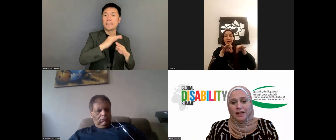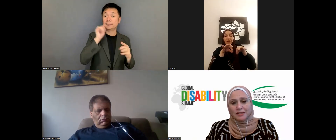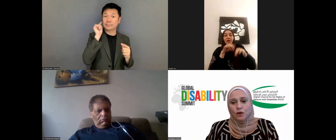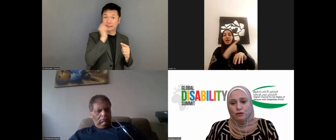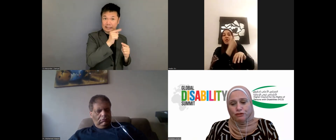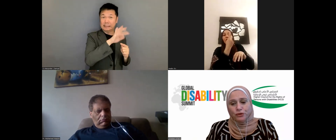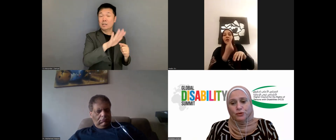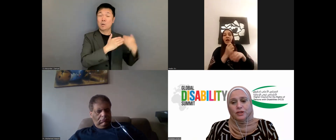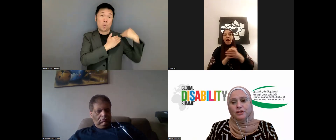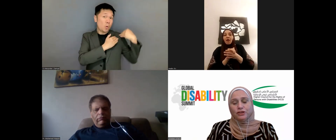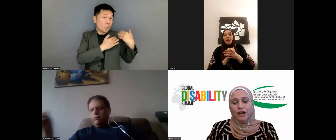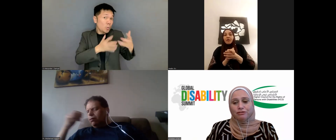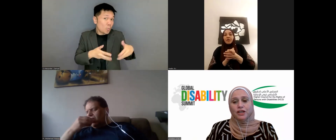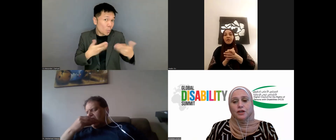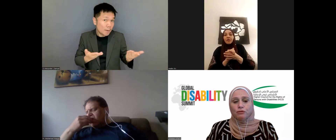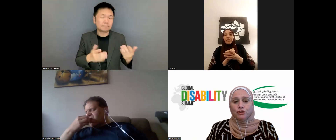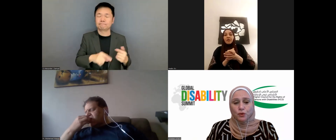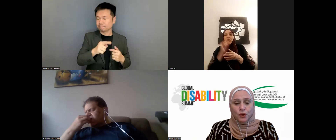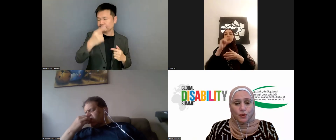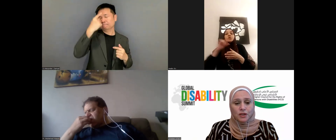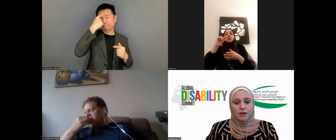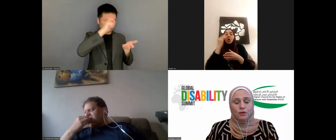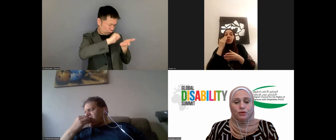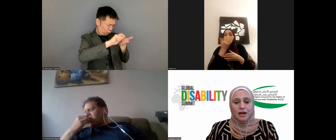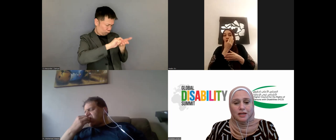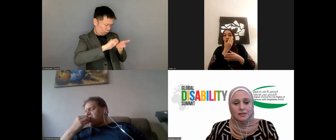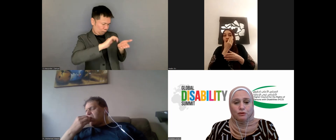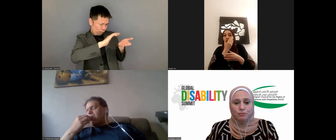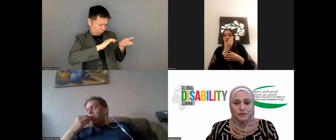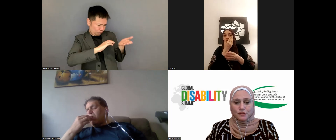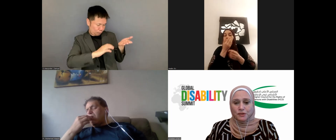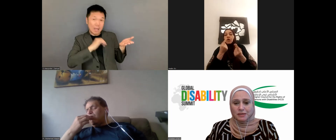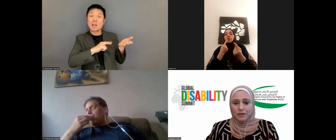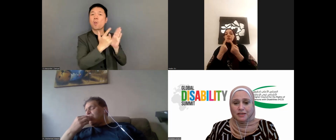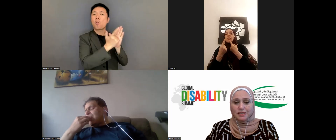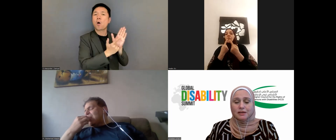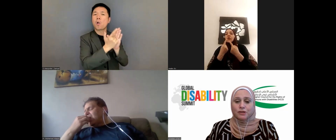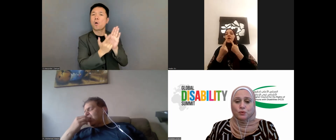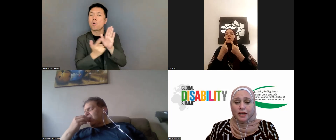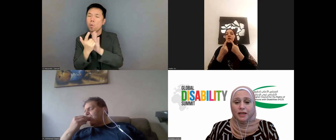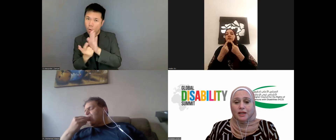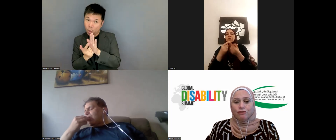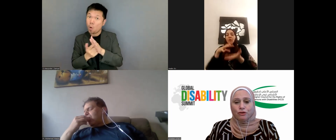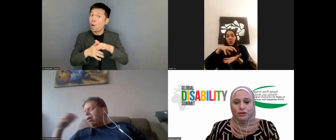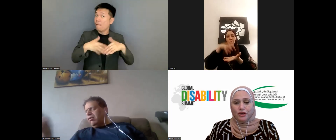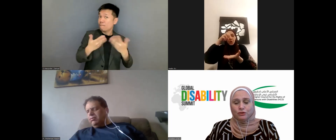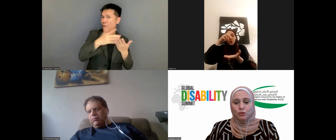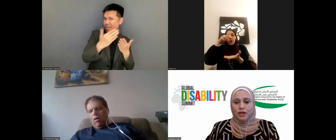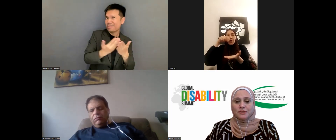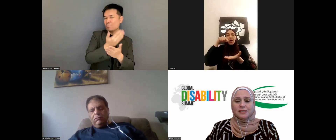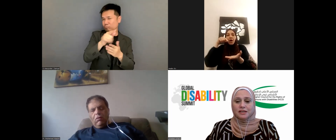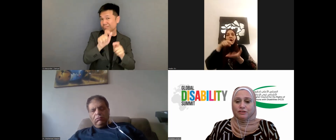role, Al-Azza overviewed the drafting of a new law on the rights of persons with disabilities, number 20, for the